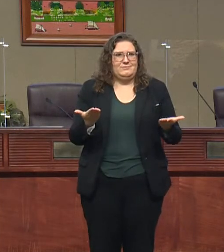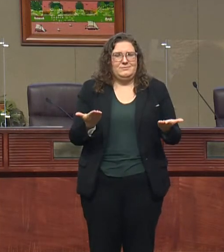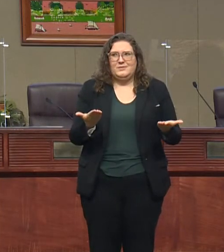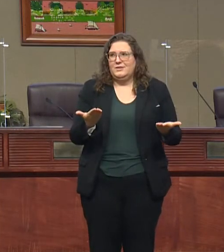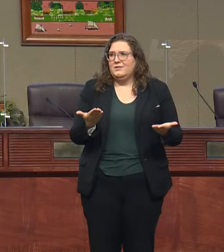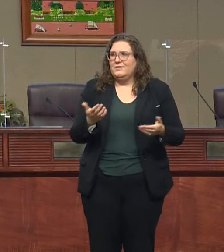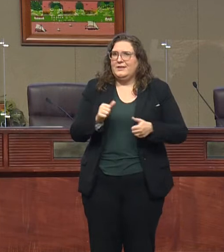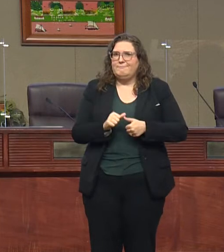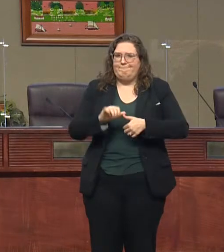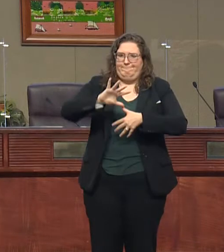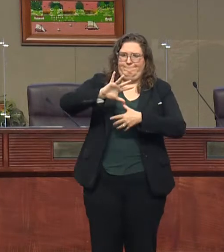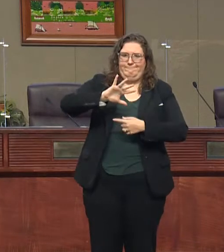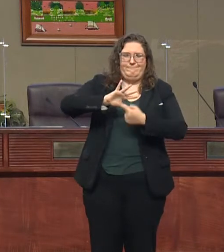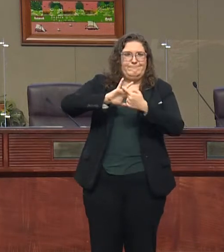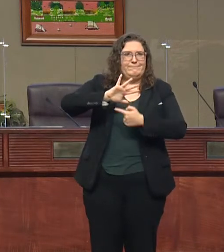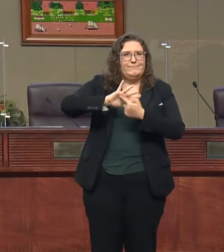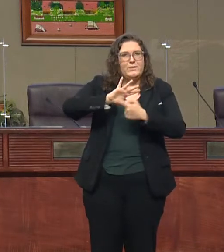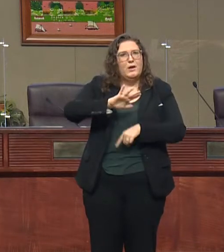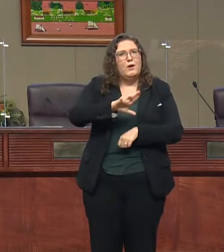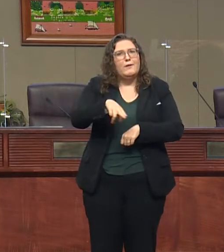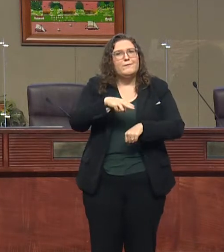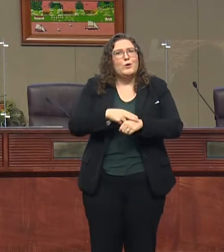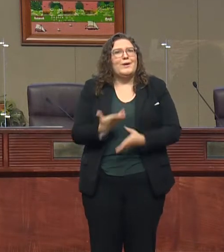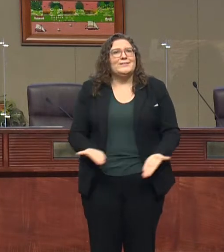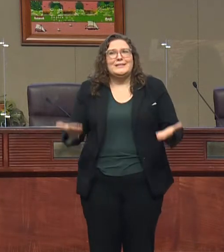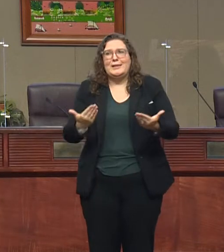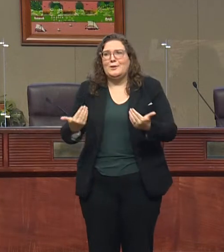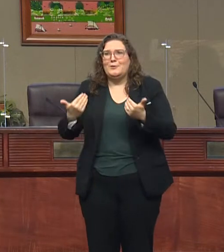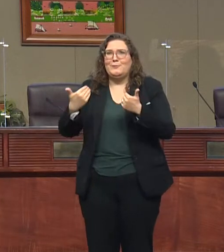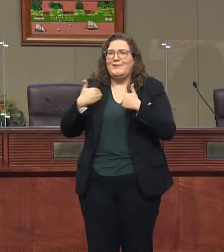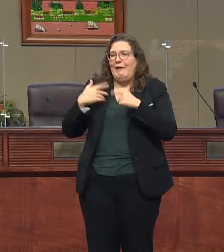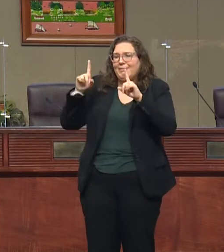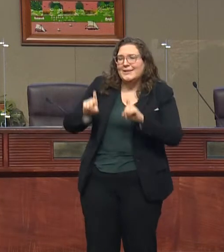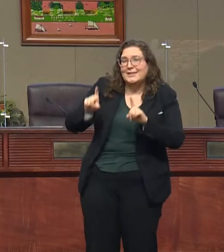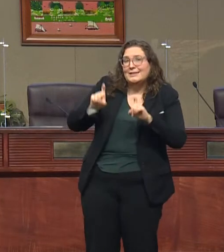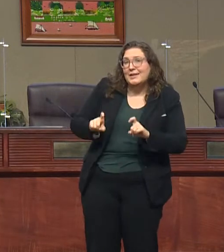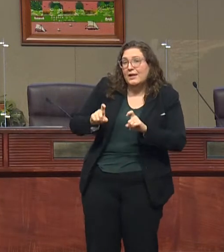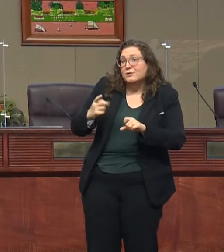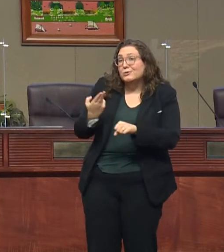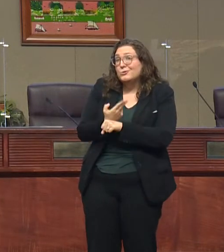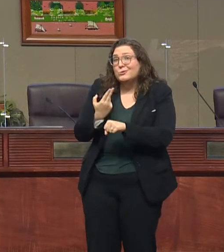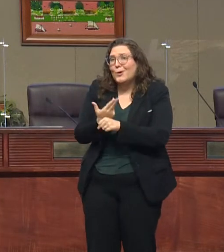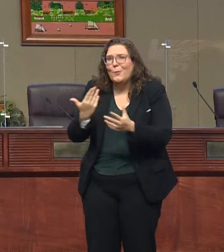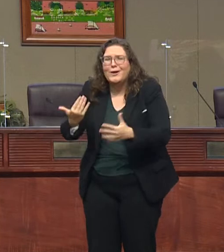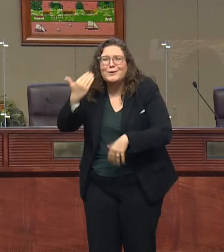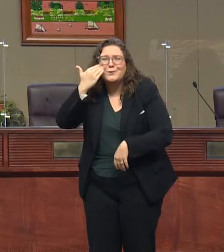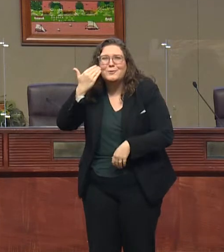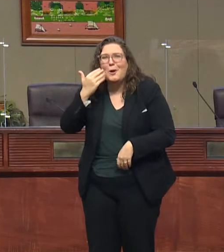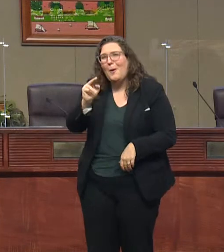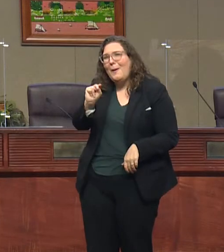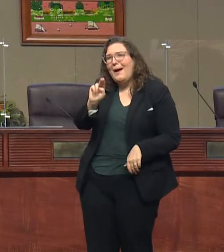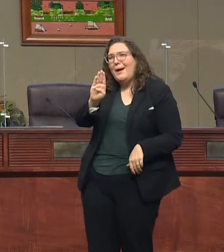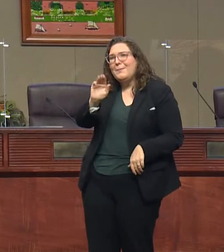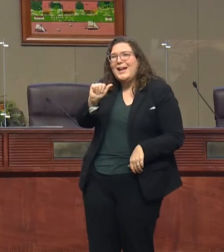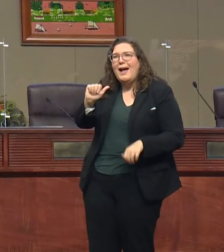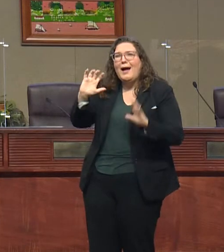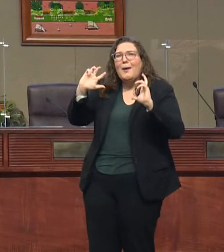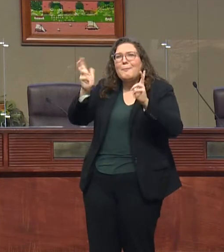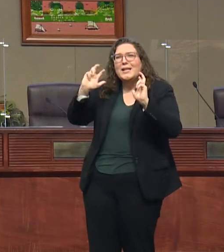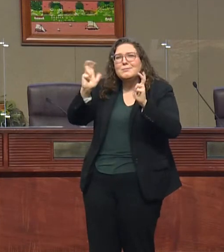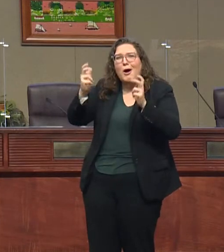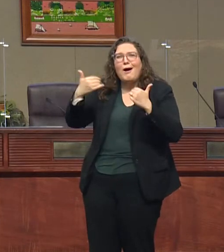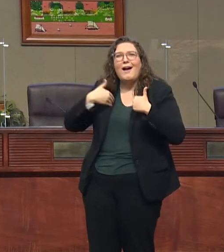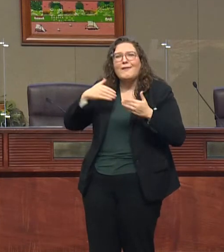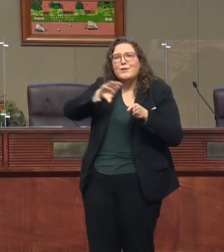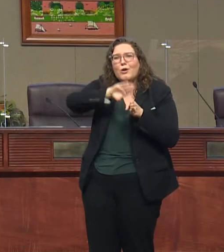with the experiment of the NBA bubble and the Major League Soccer and all of those things that were done here in this community, I